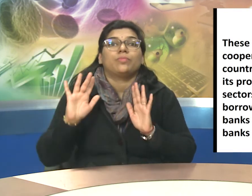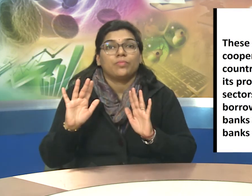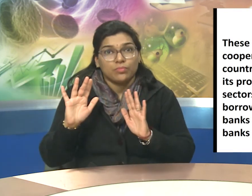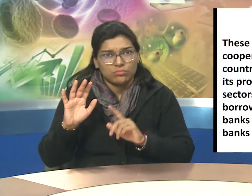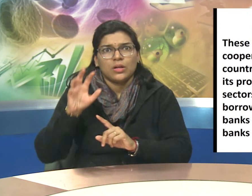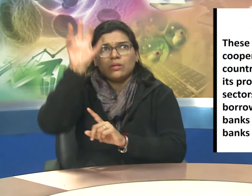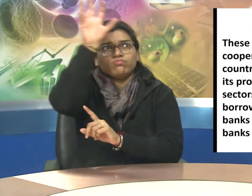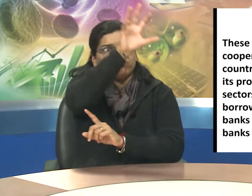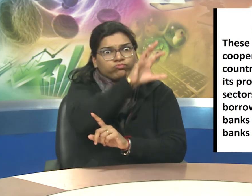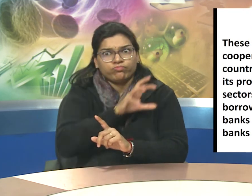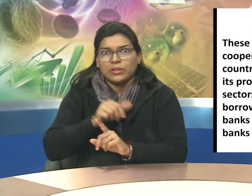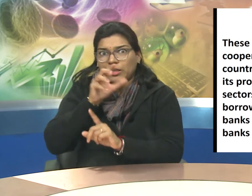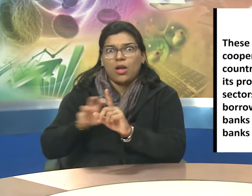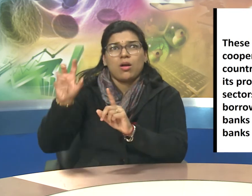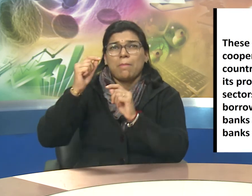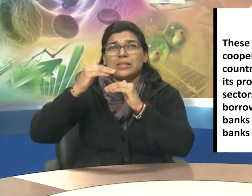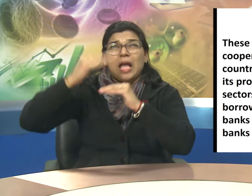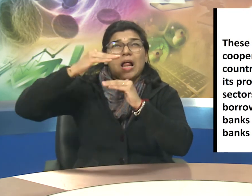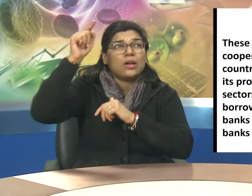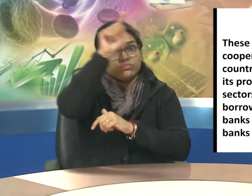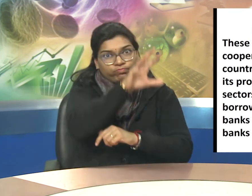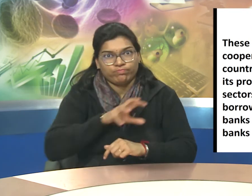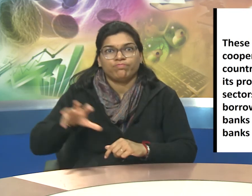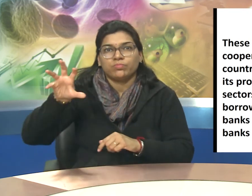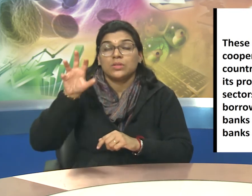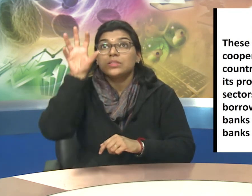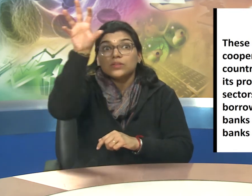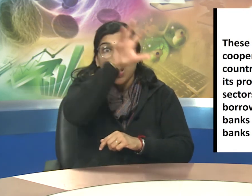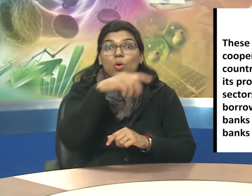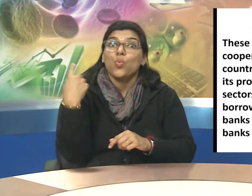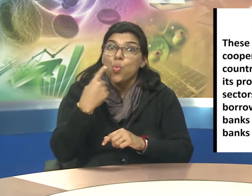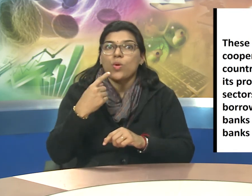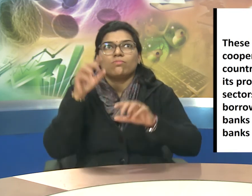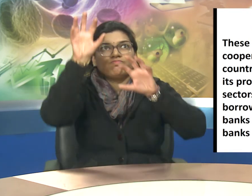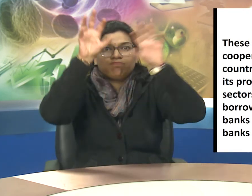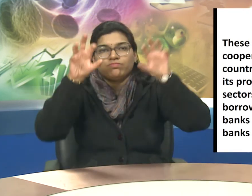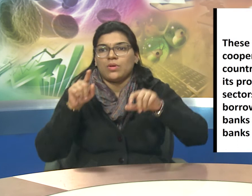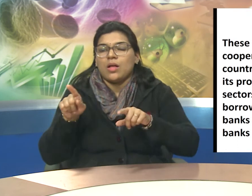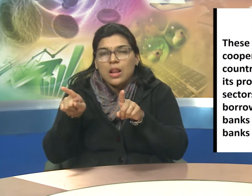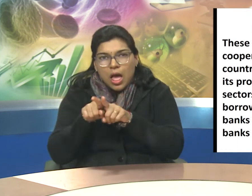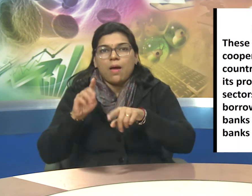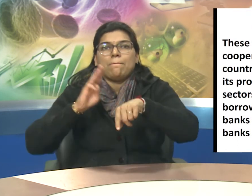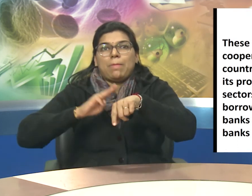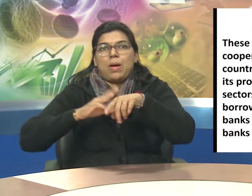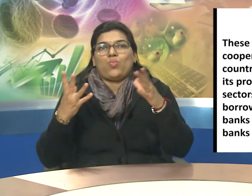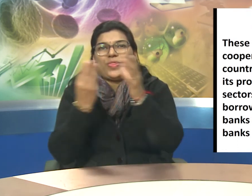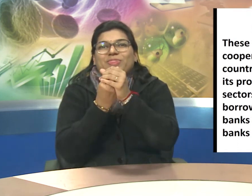are the apex, or you can see the highest level of cooperative banks in all the states of the country. They